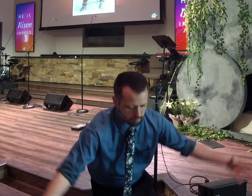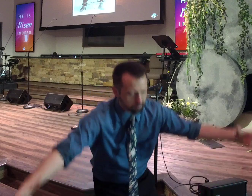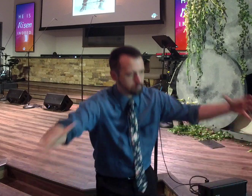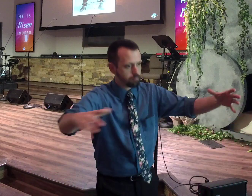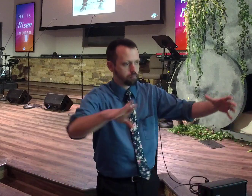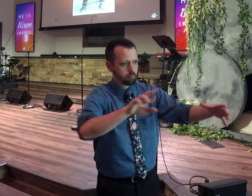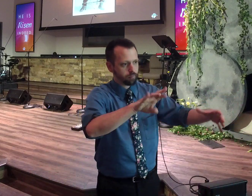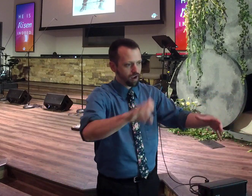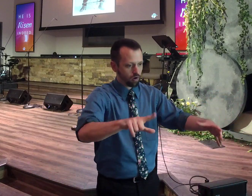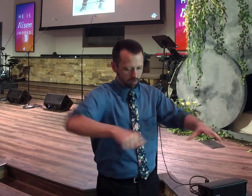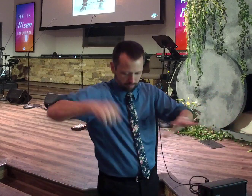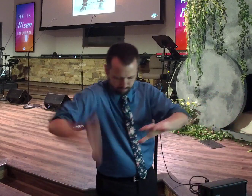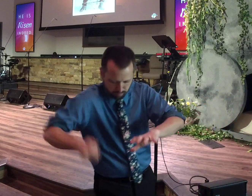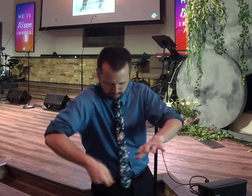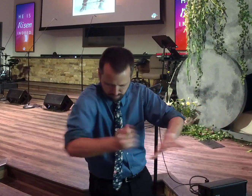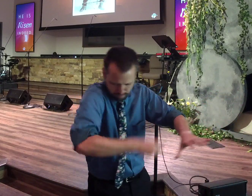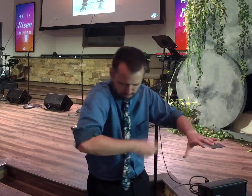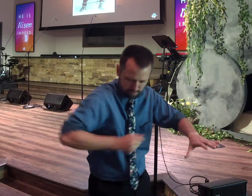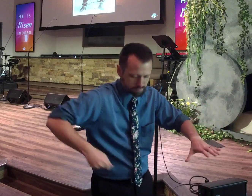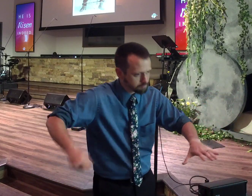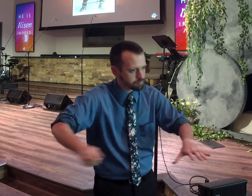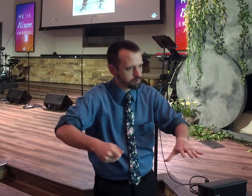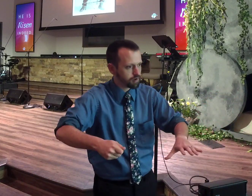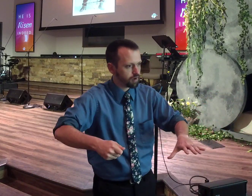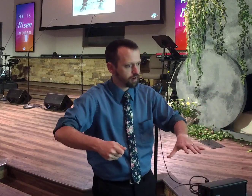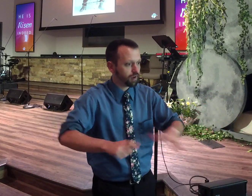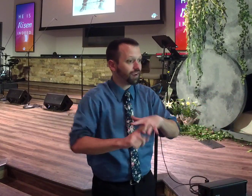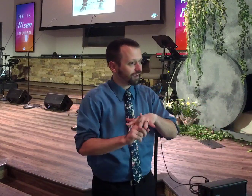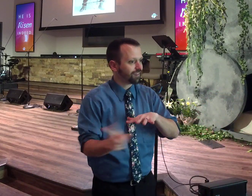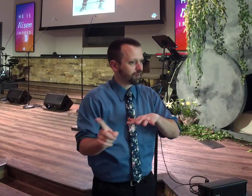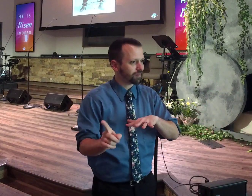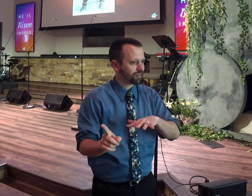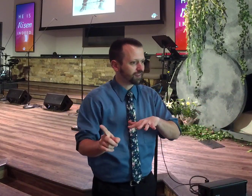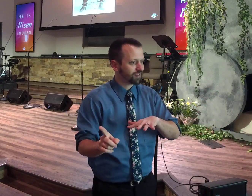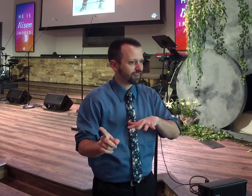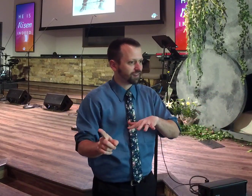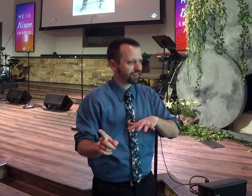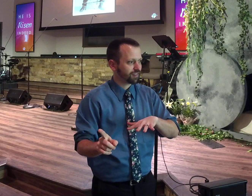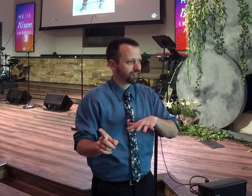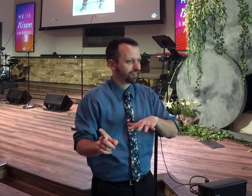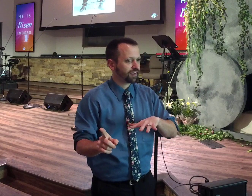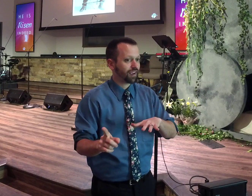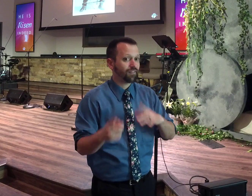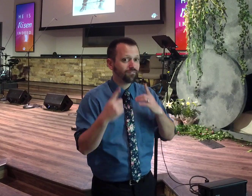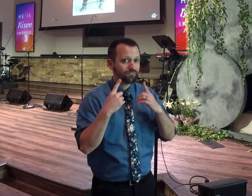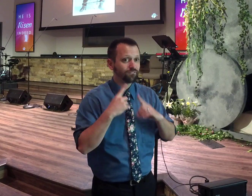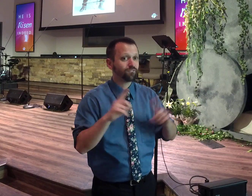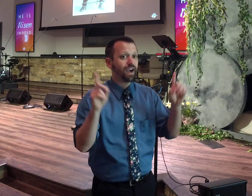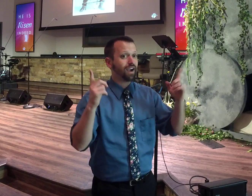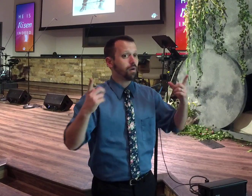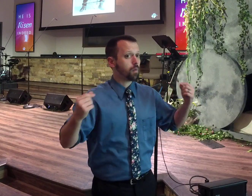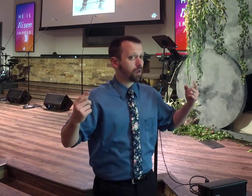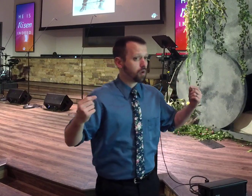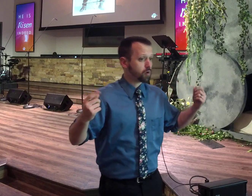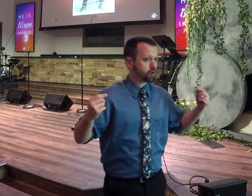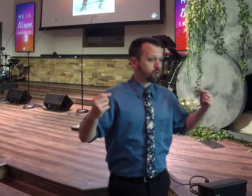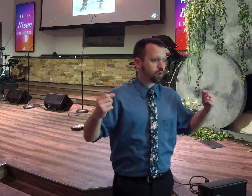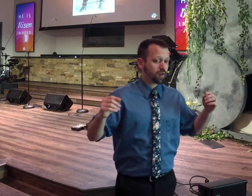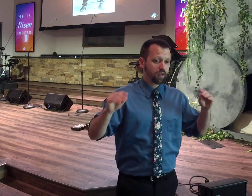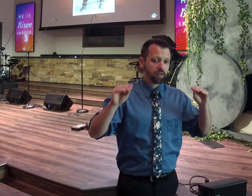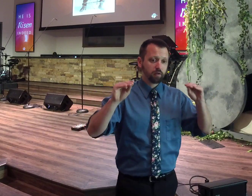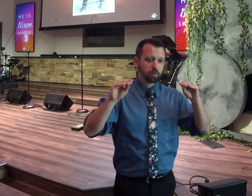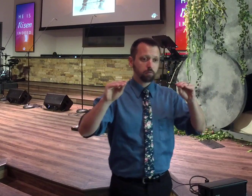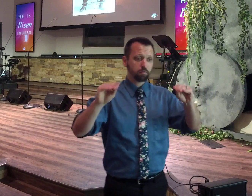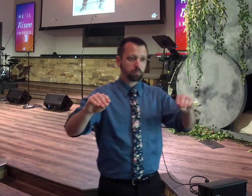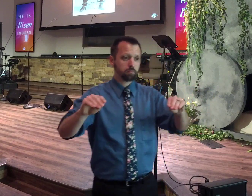barrel closed, and he would escape. And then finally they said this, let's do this. Let's put him in